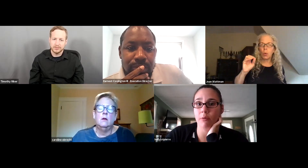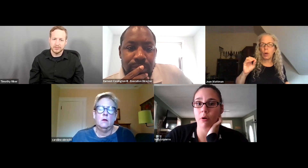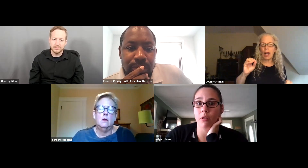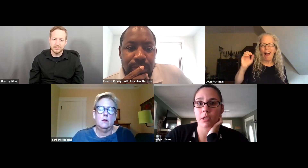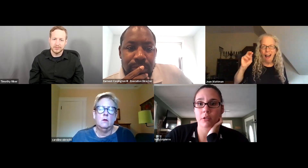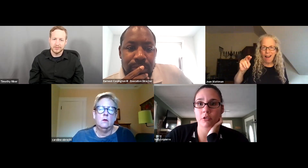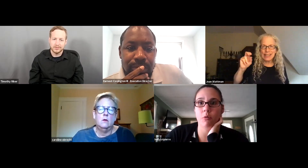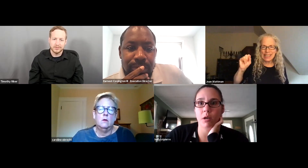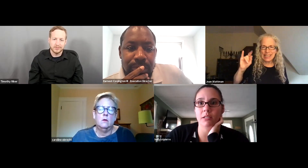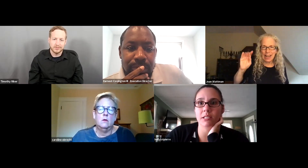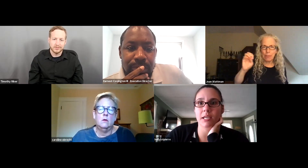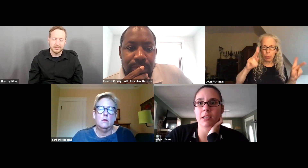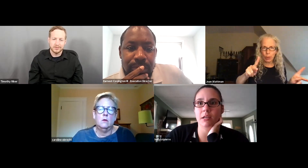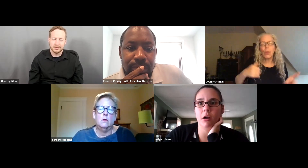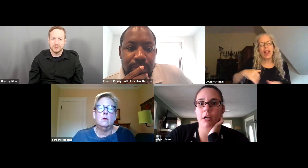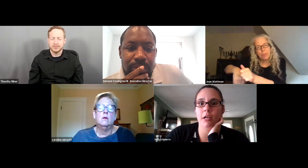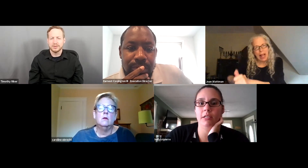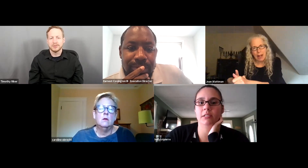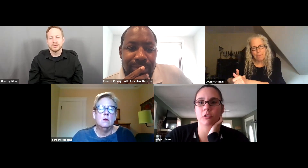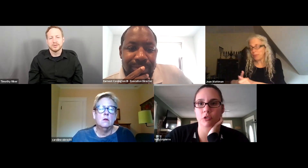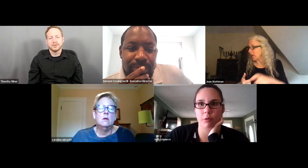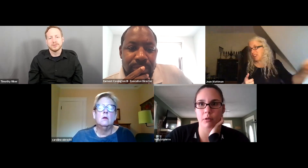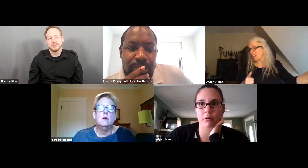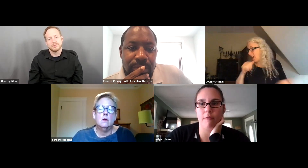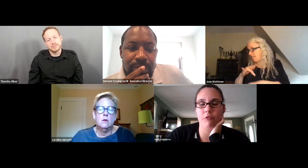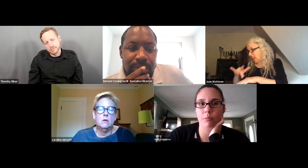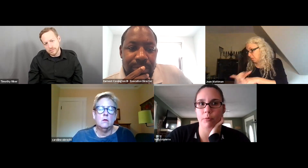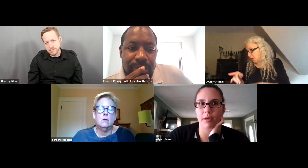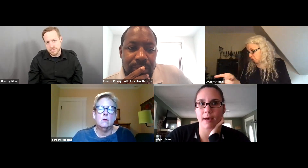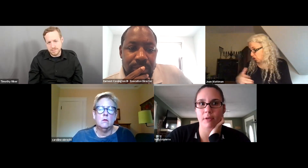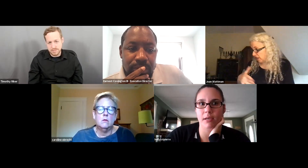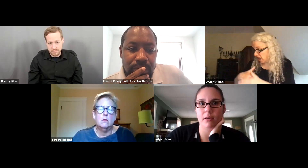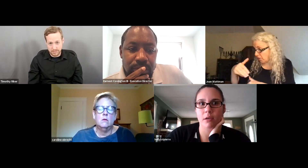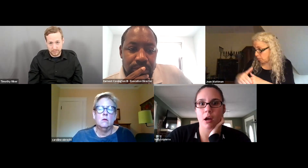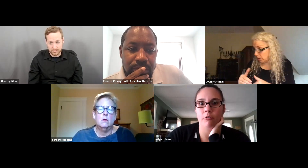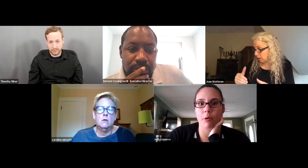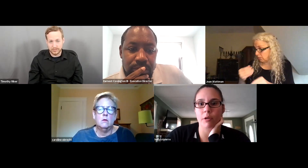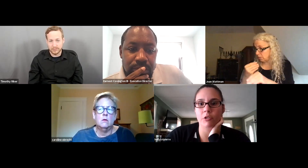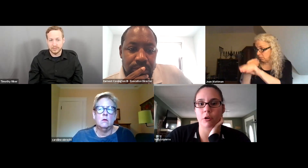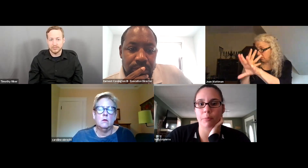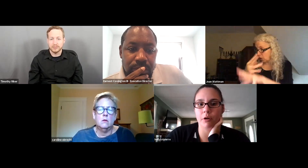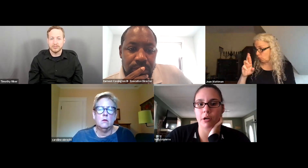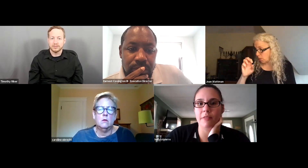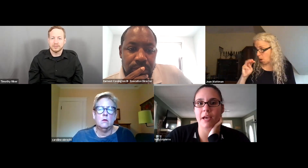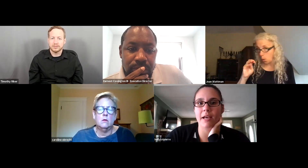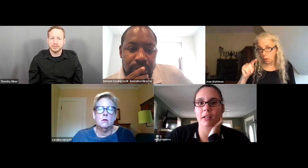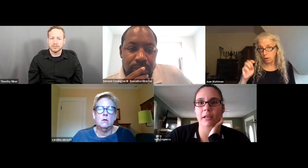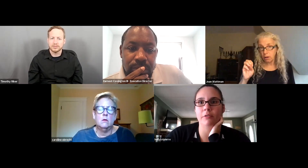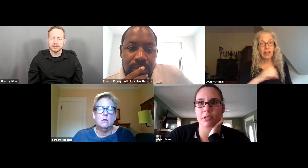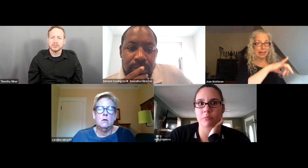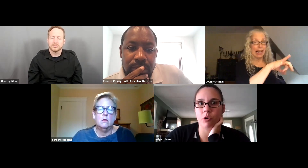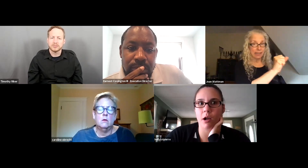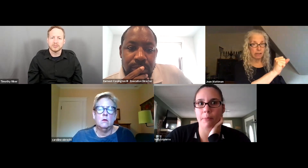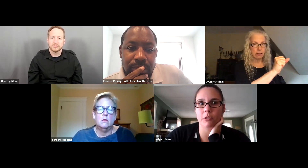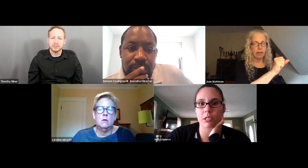say, okay, well, there's no one on-site. Is a consumer comfortable with having a remote interpreter? And that